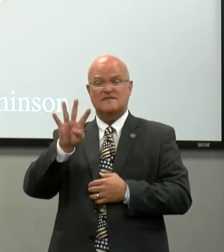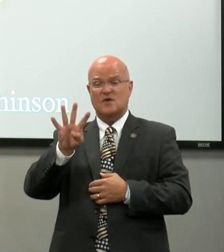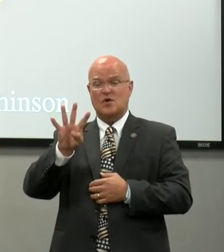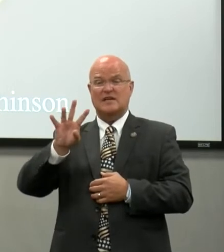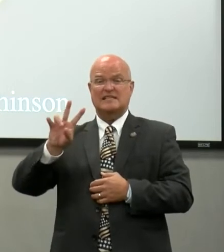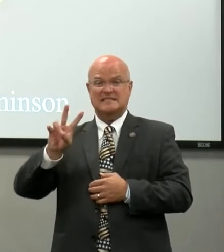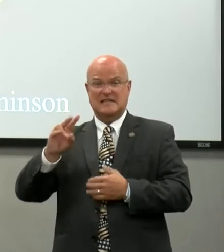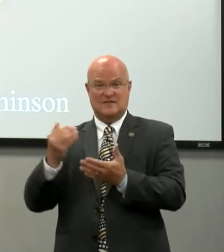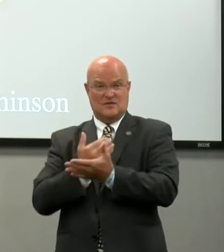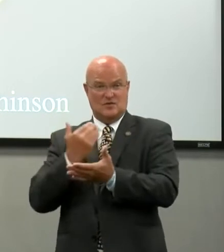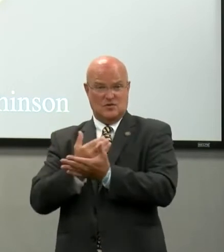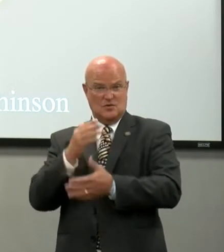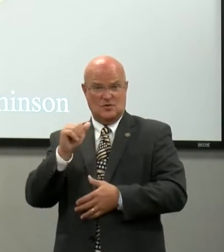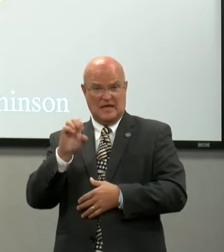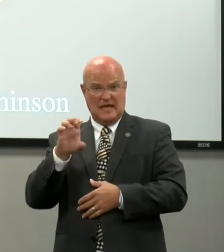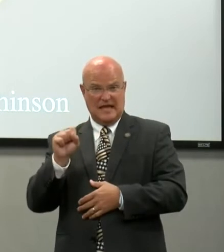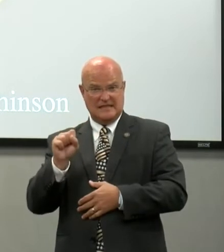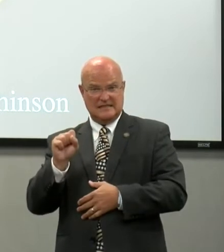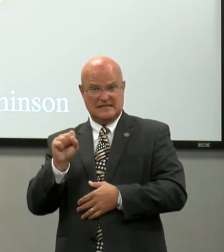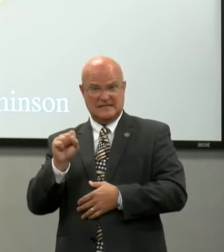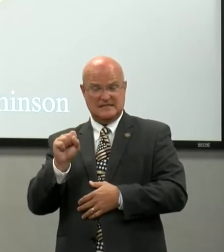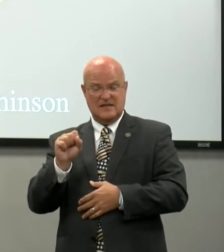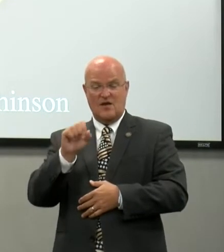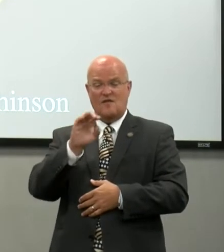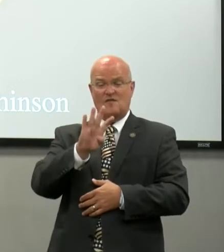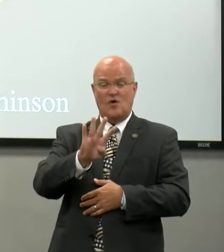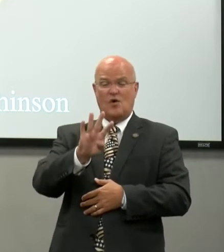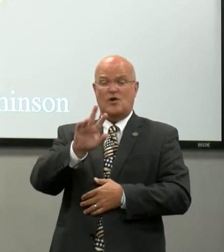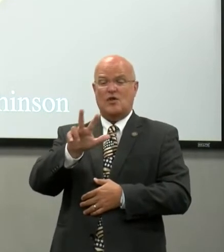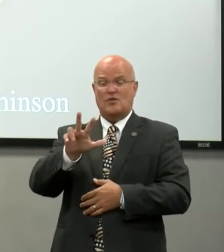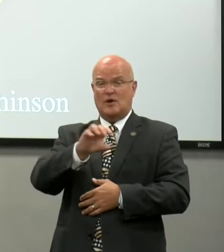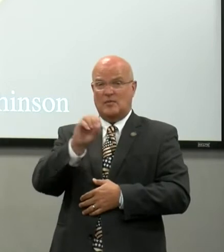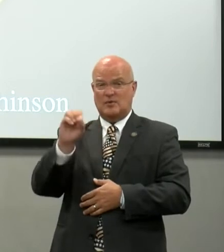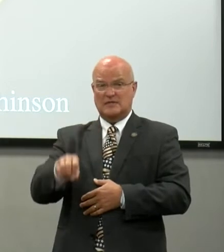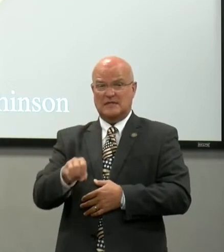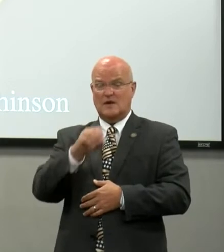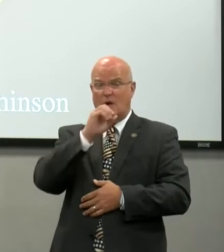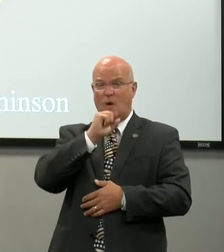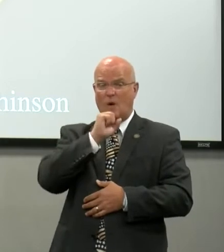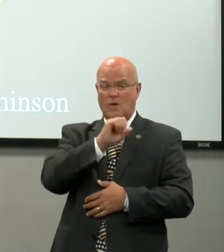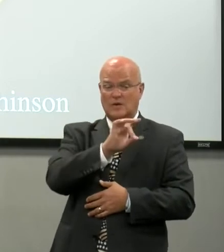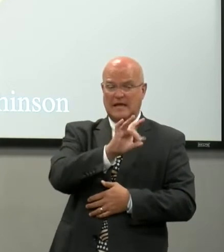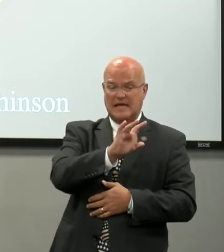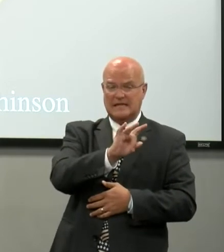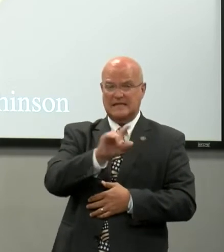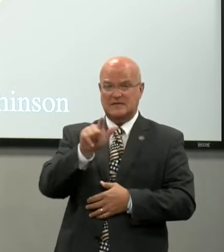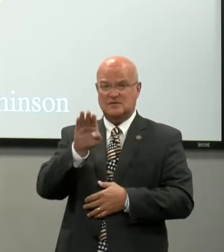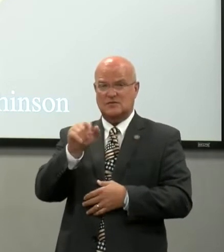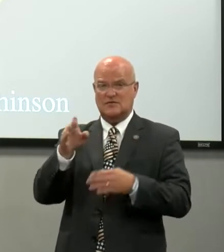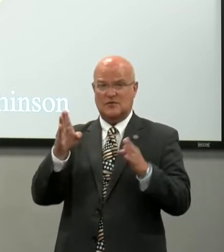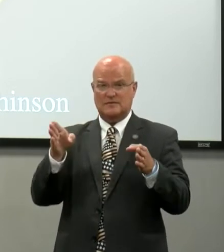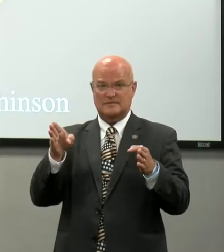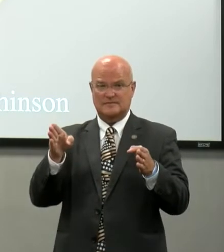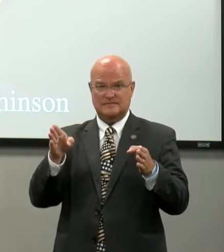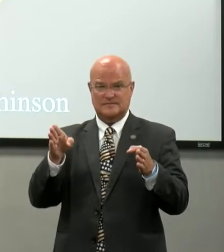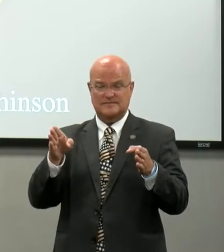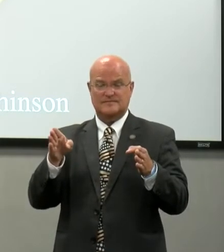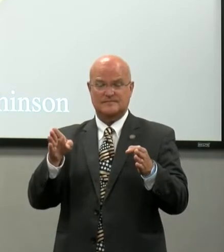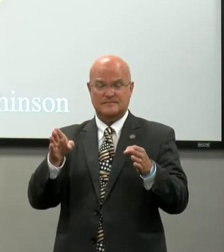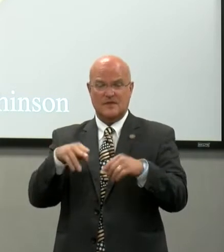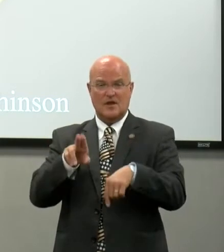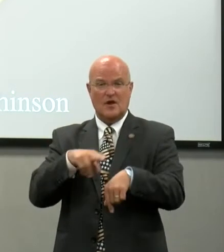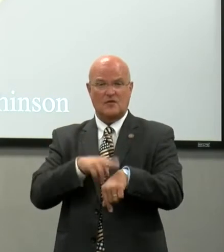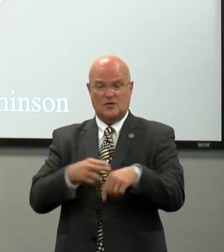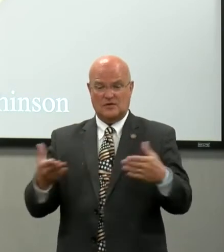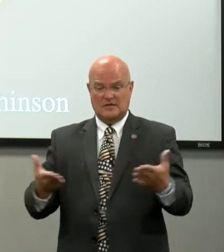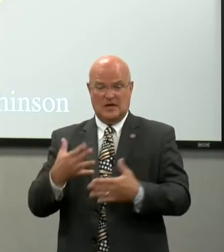47 new cases, and 43% of those were in the 18 to 24 range. And of course, since